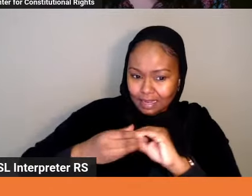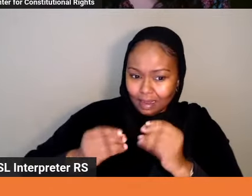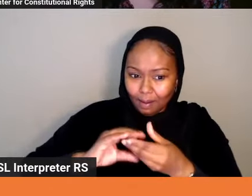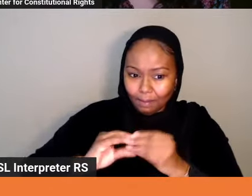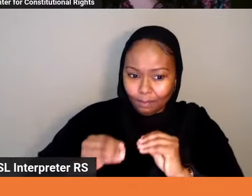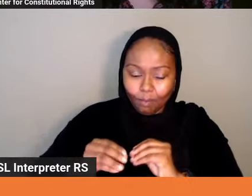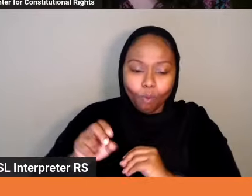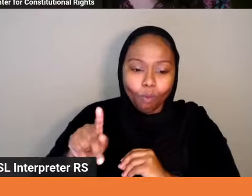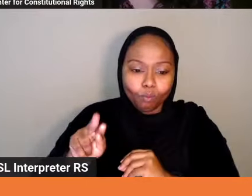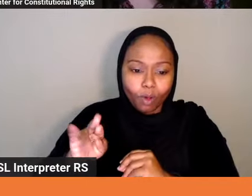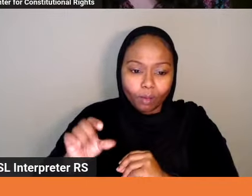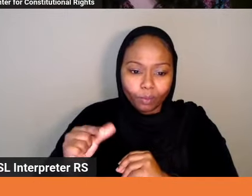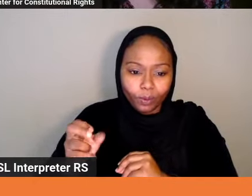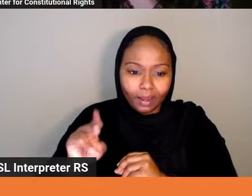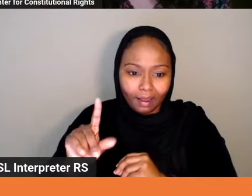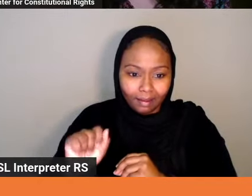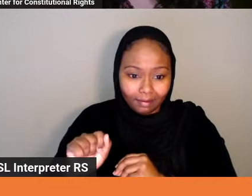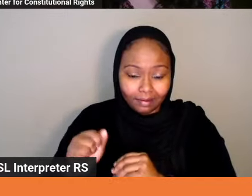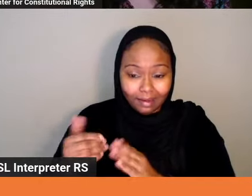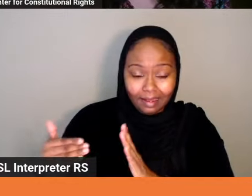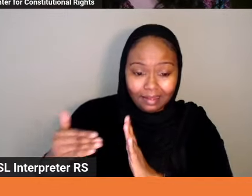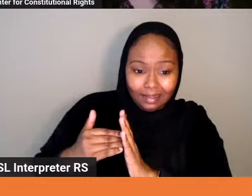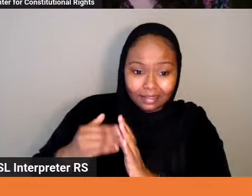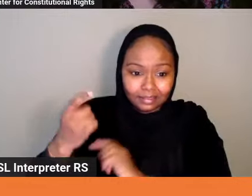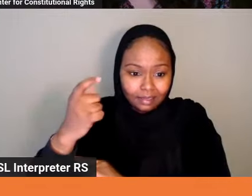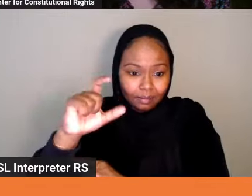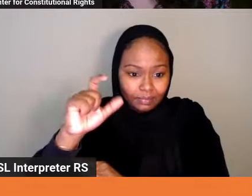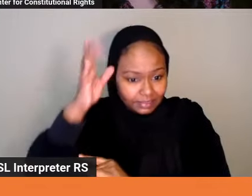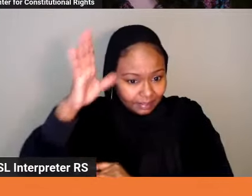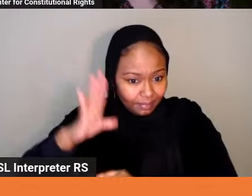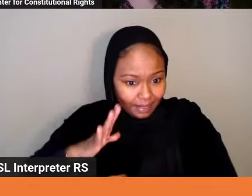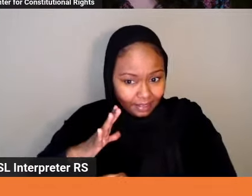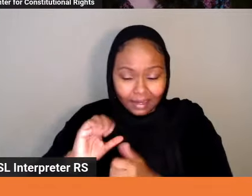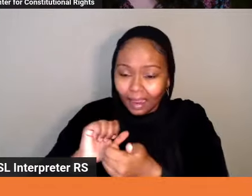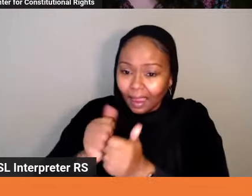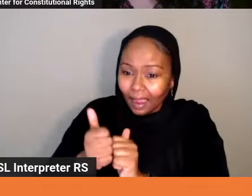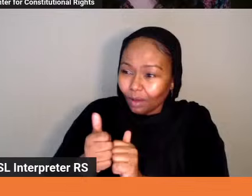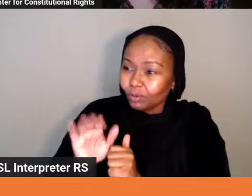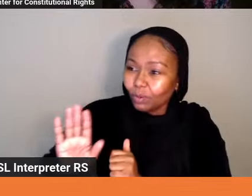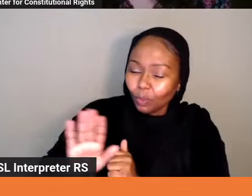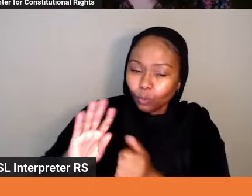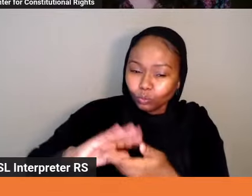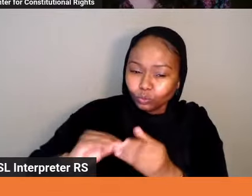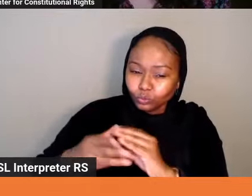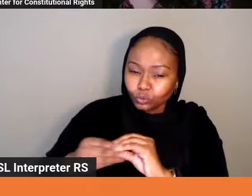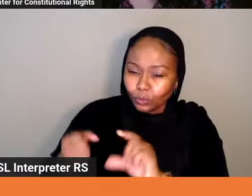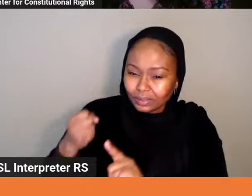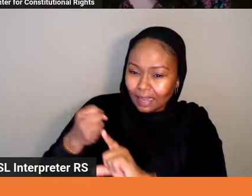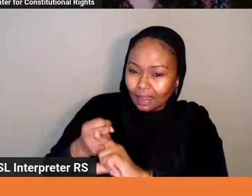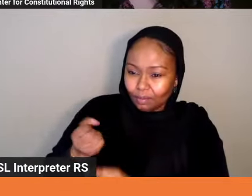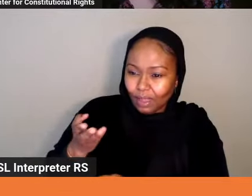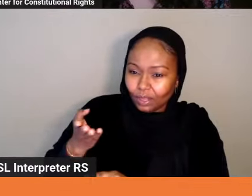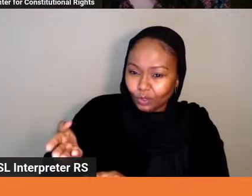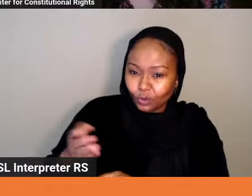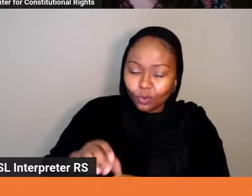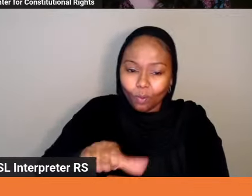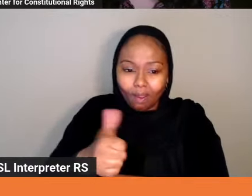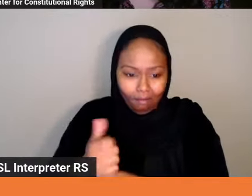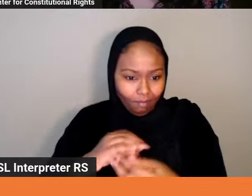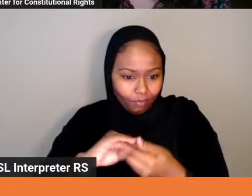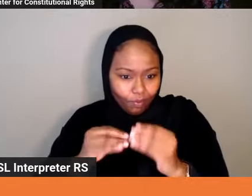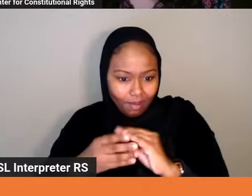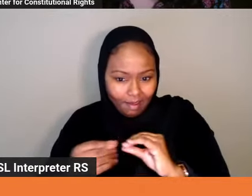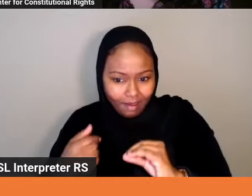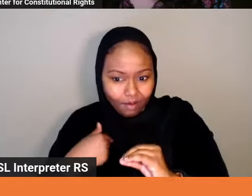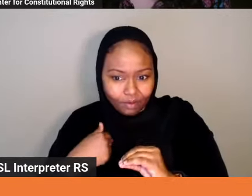men. How do those narratives still impact you and others who are released? And how do these narratives keep Guantanamo